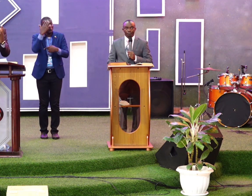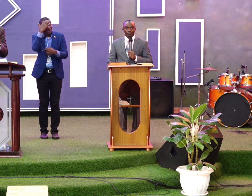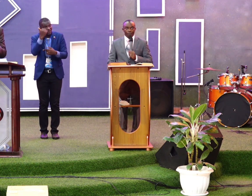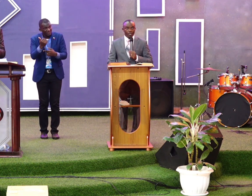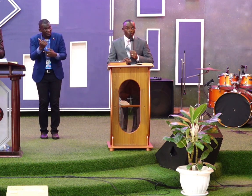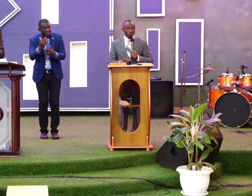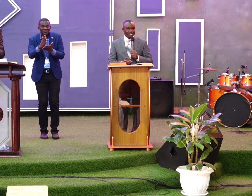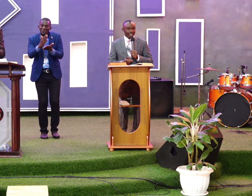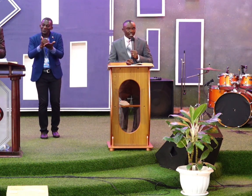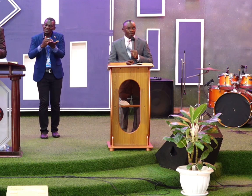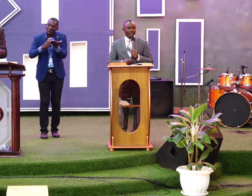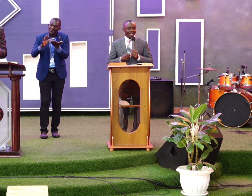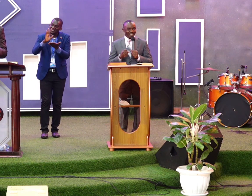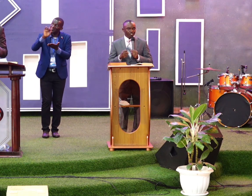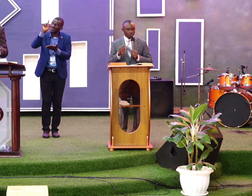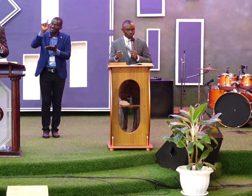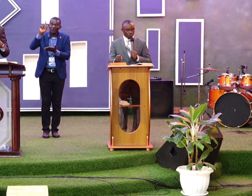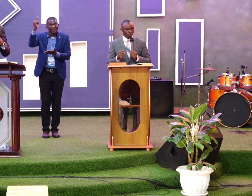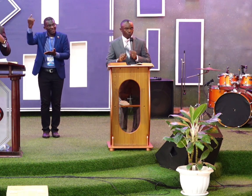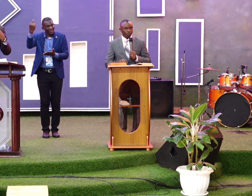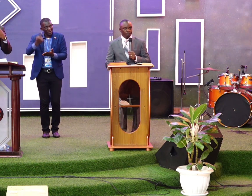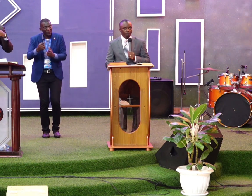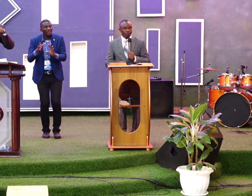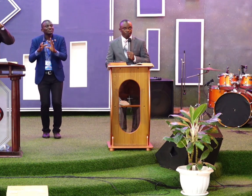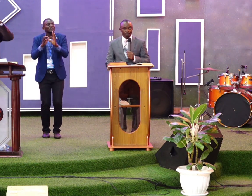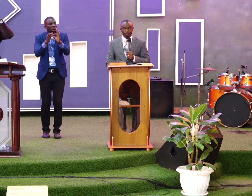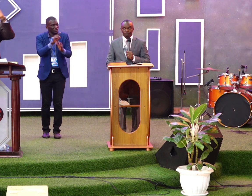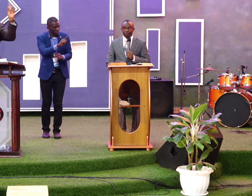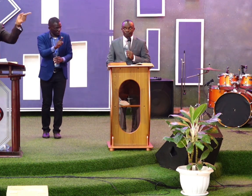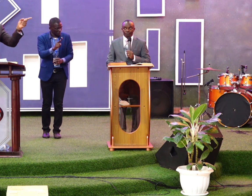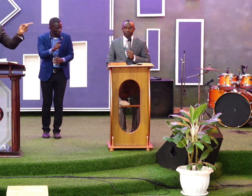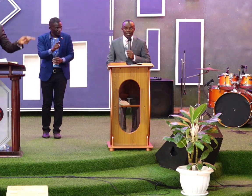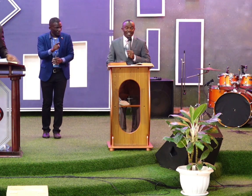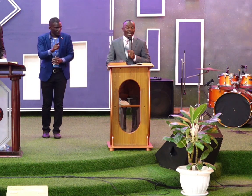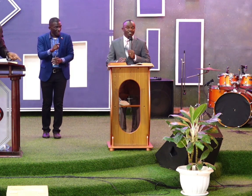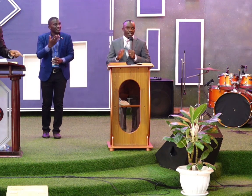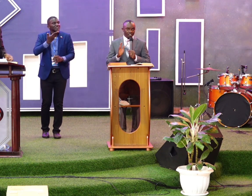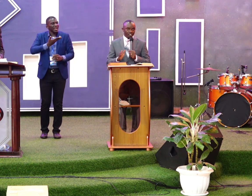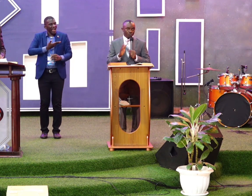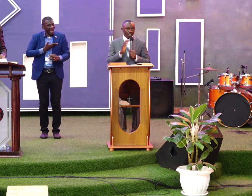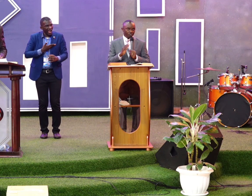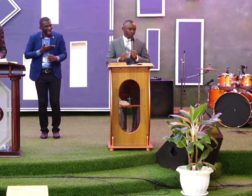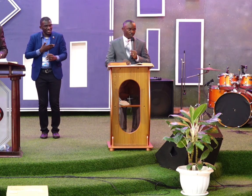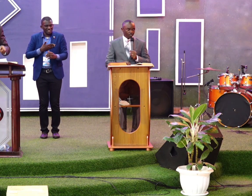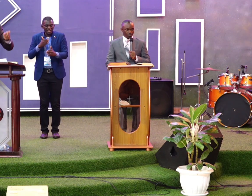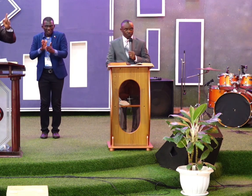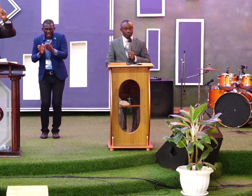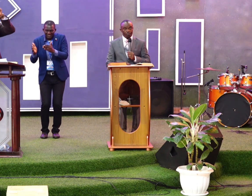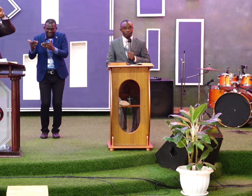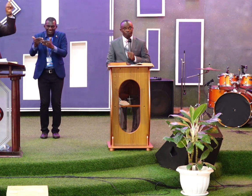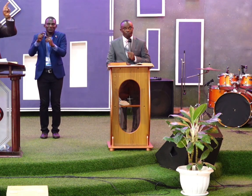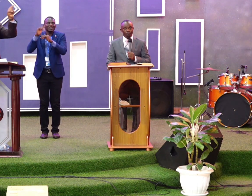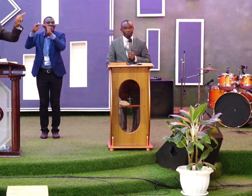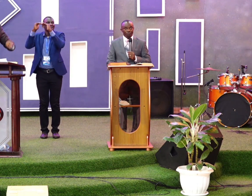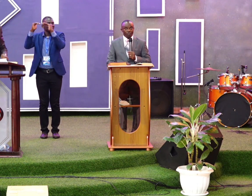Because he came and added himself to you. And he has access to the heaven files. The